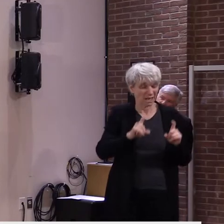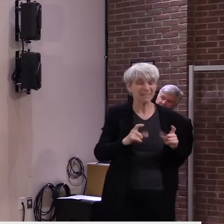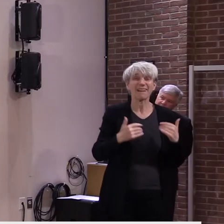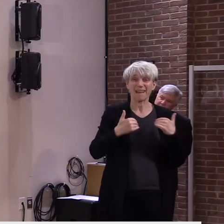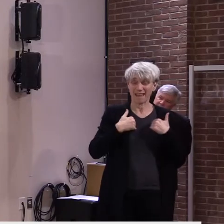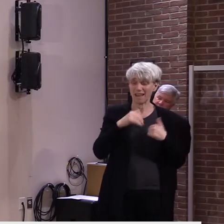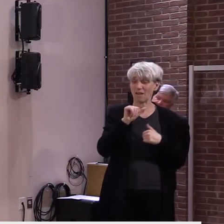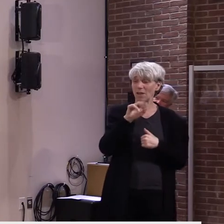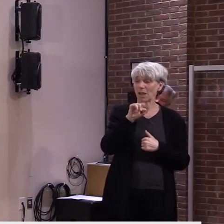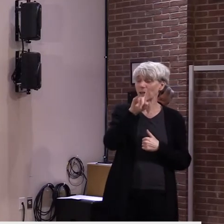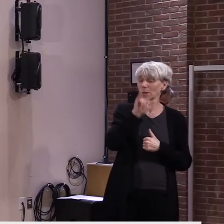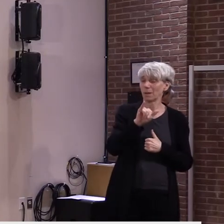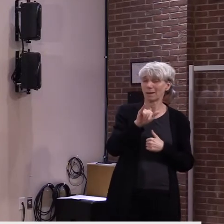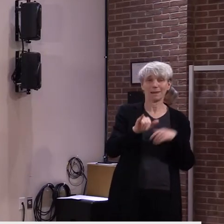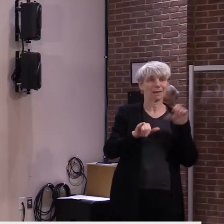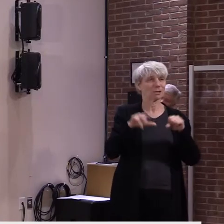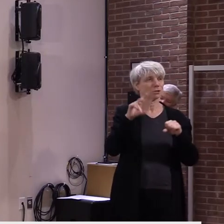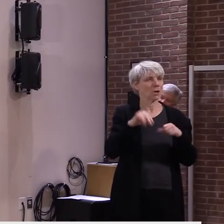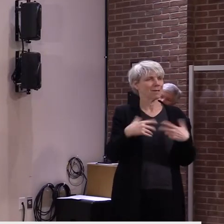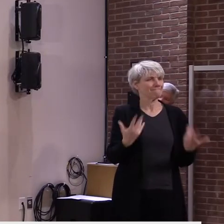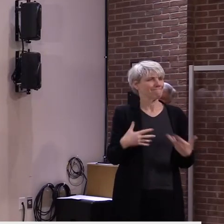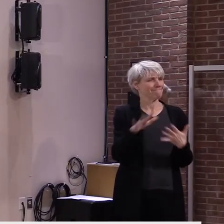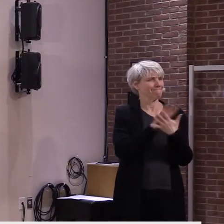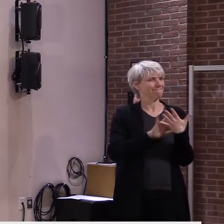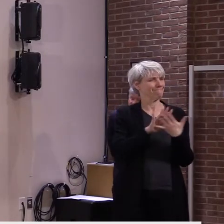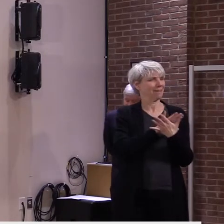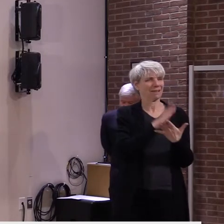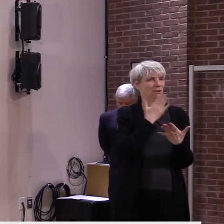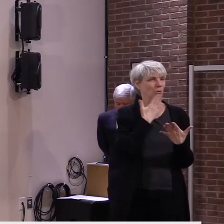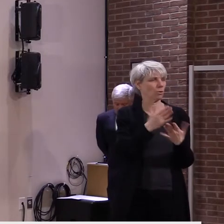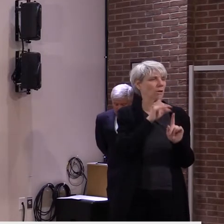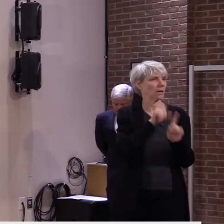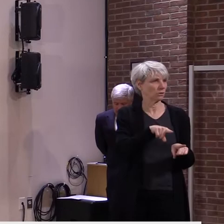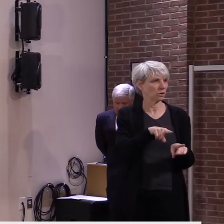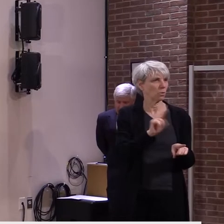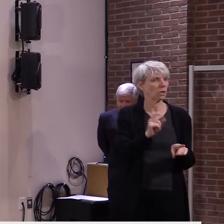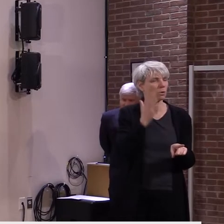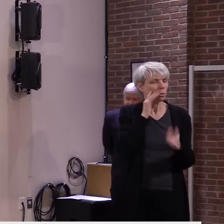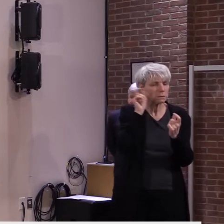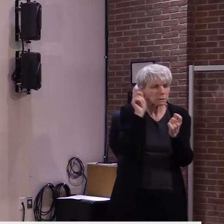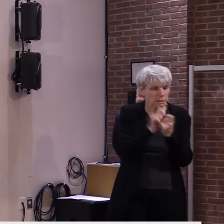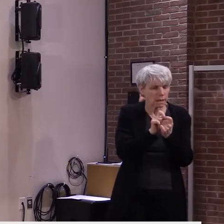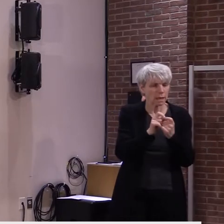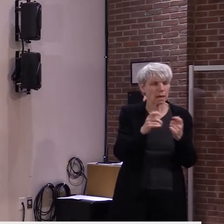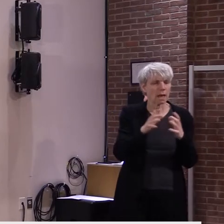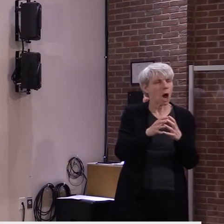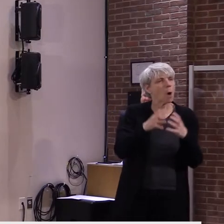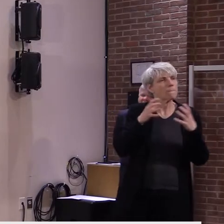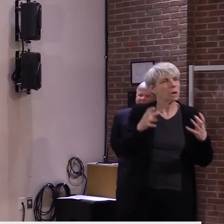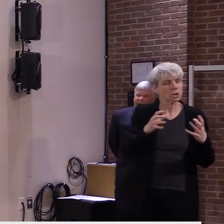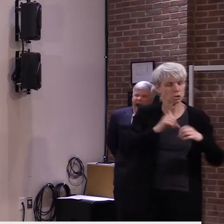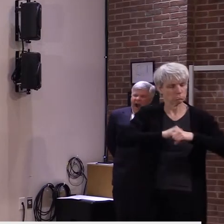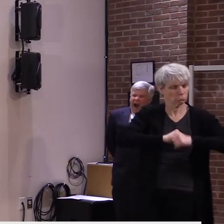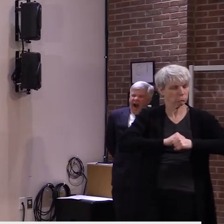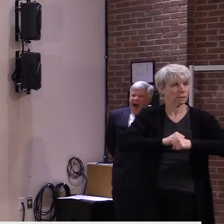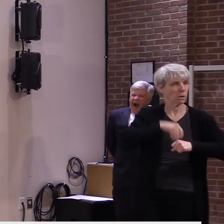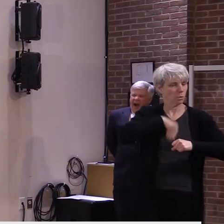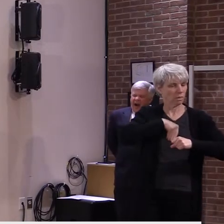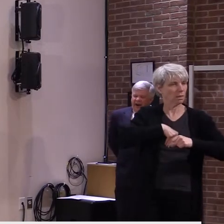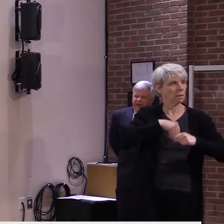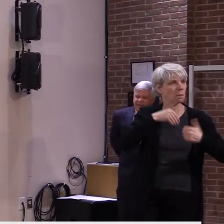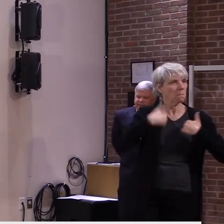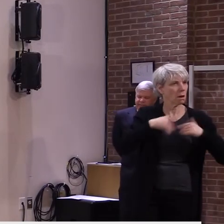good has the vaccine been for them and their immune response. Right now, there are more qualitative tests,